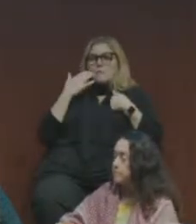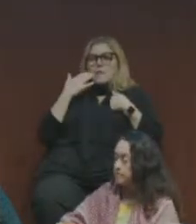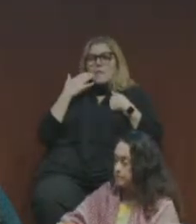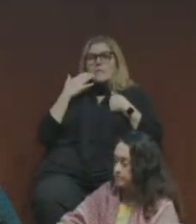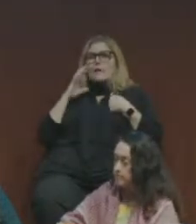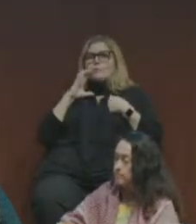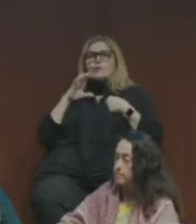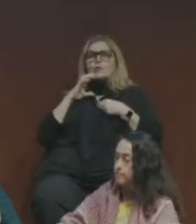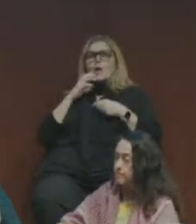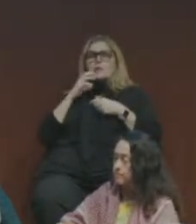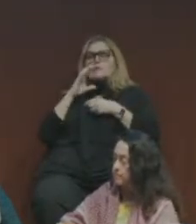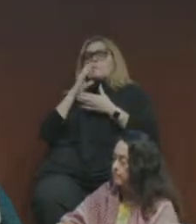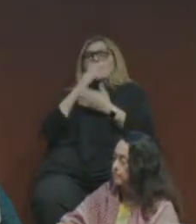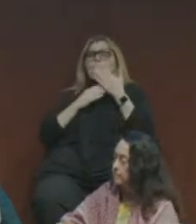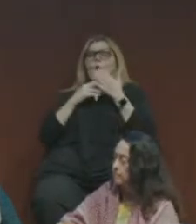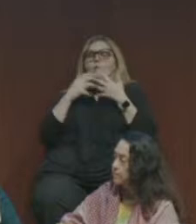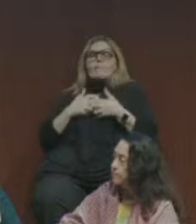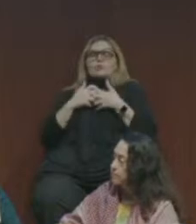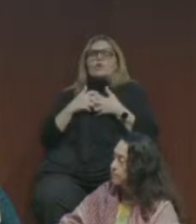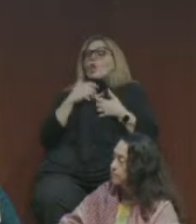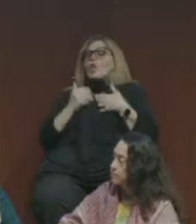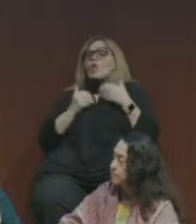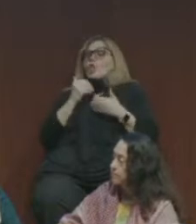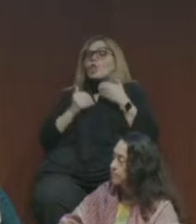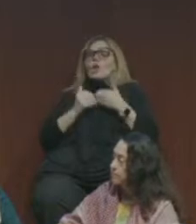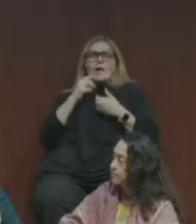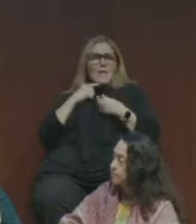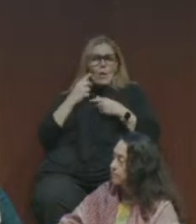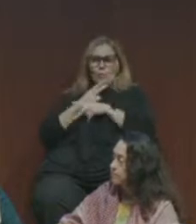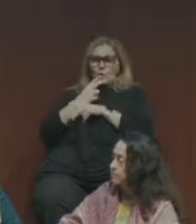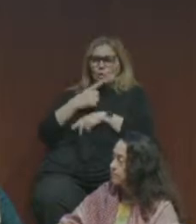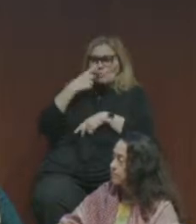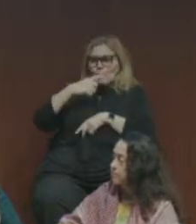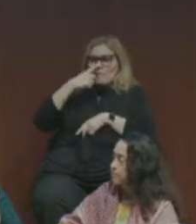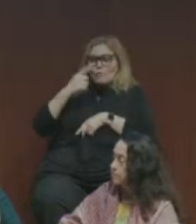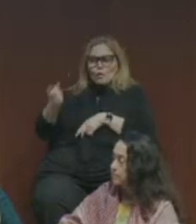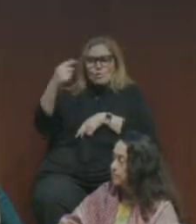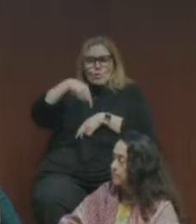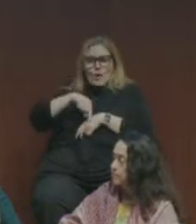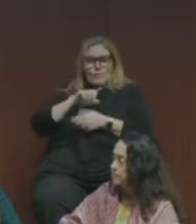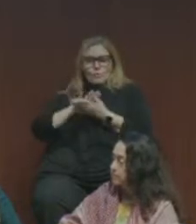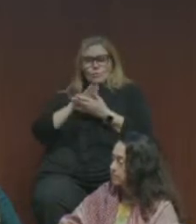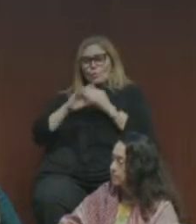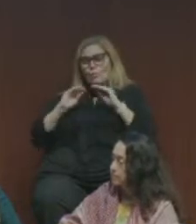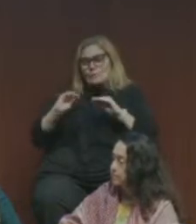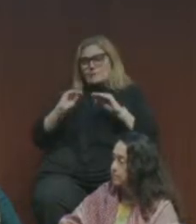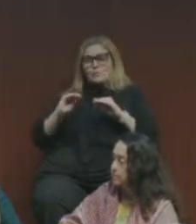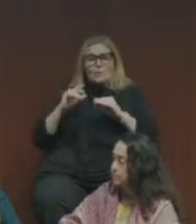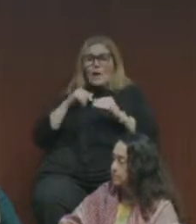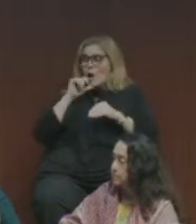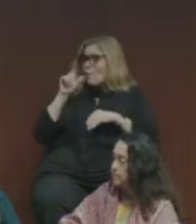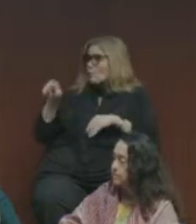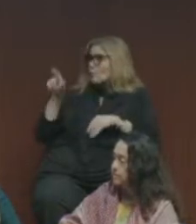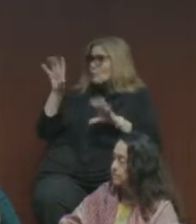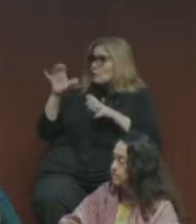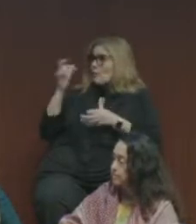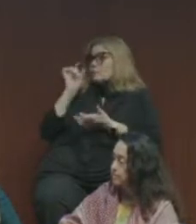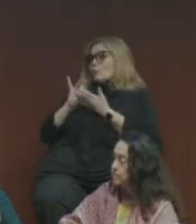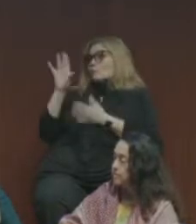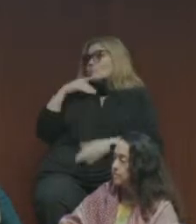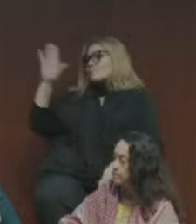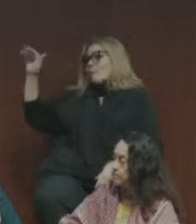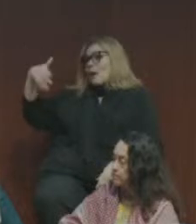the machine, and our utility is, we become disposable when we are no longer useful for that